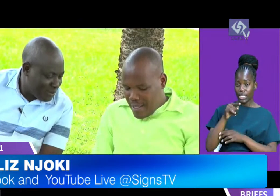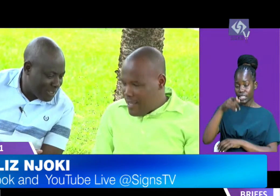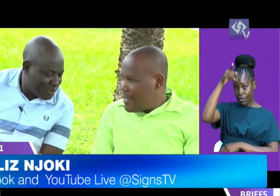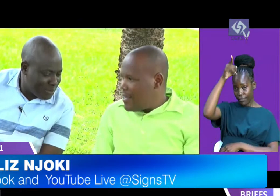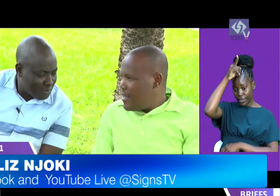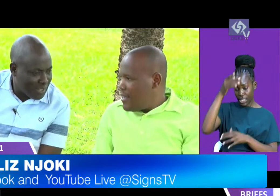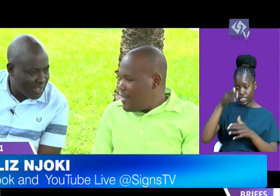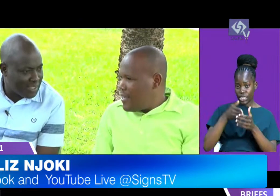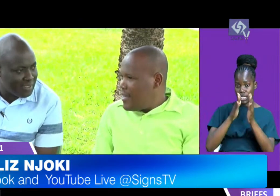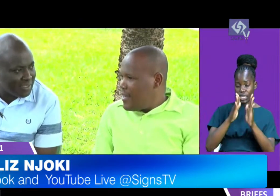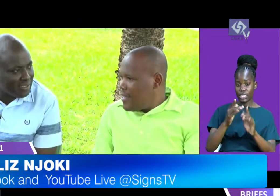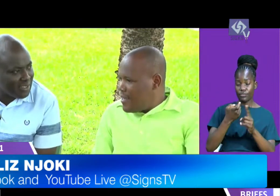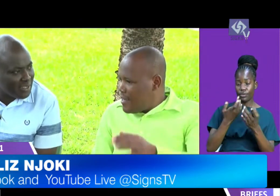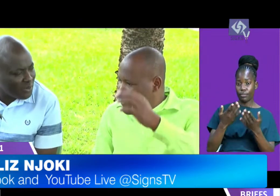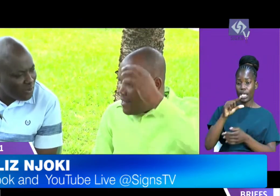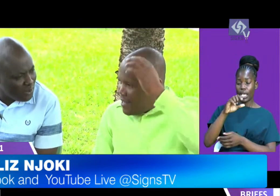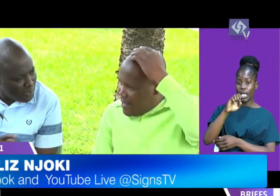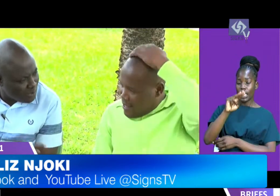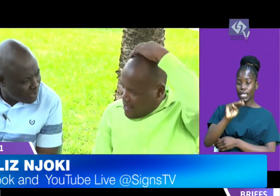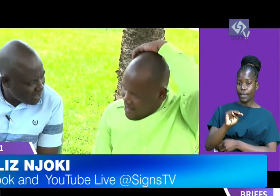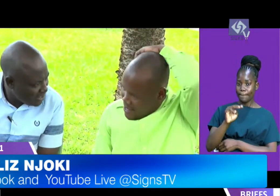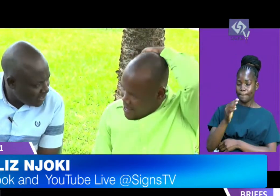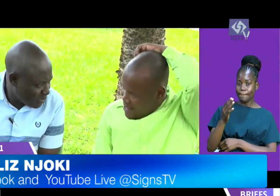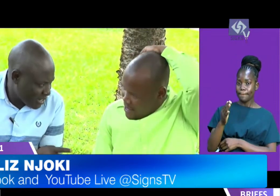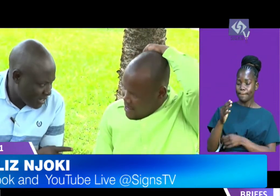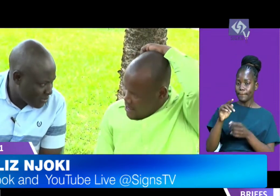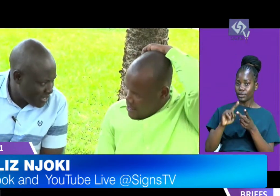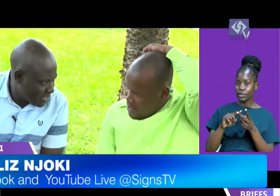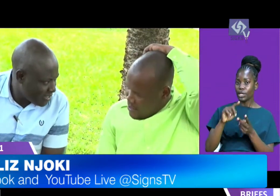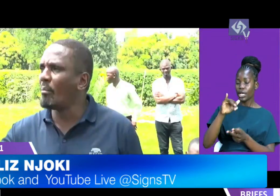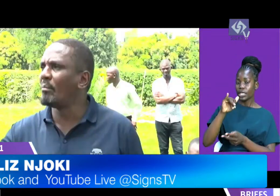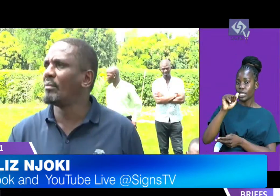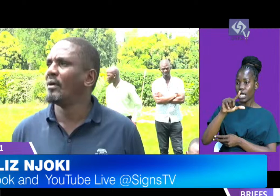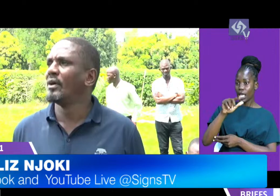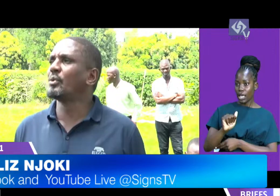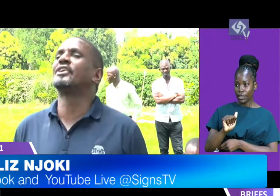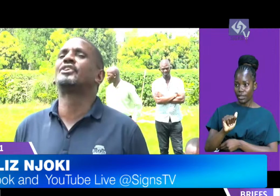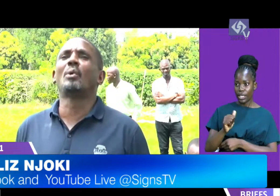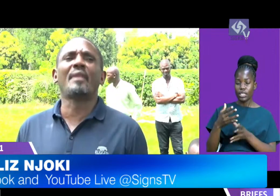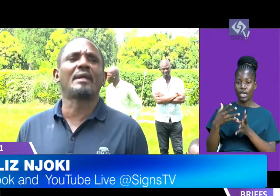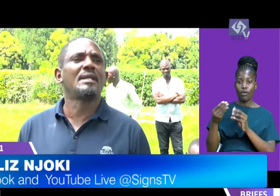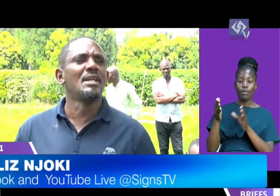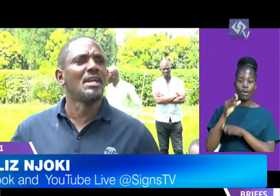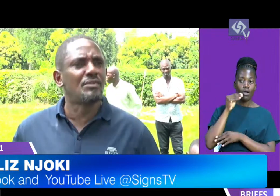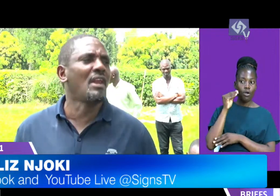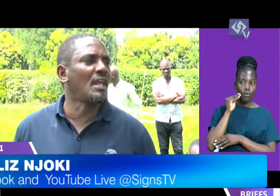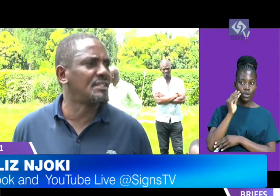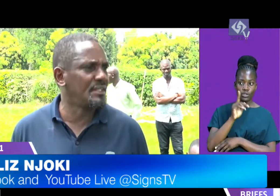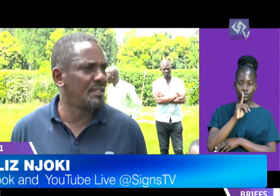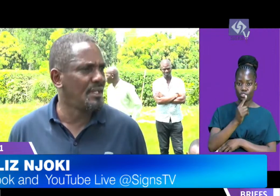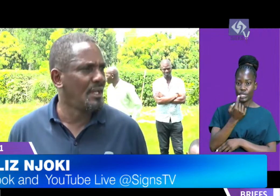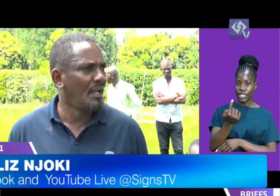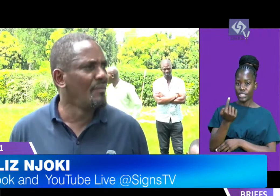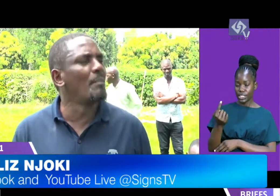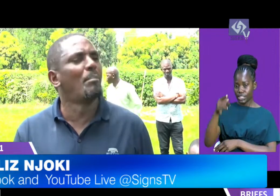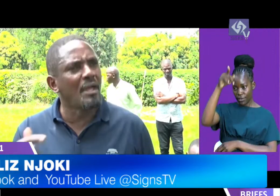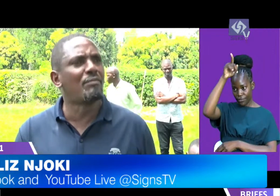drawn from Gemiala sub-county. They are going back home to ensure that in each village, they bring for